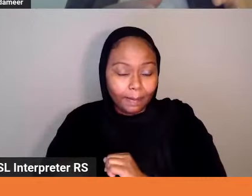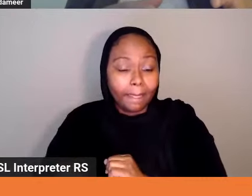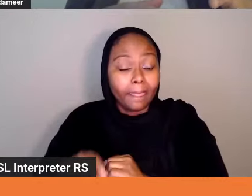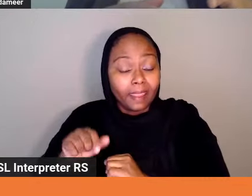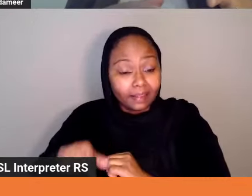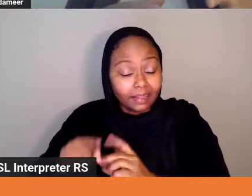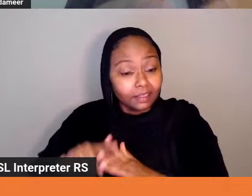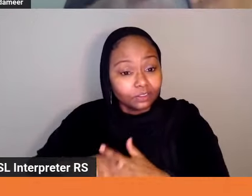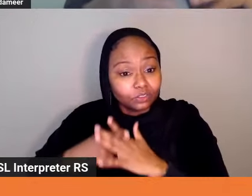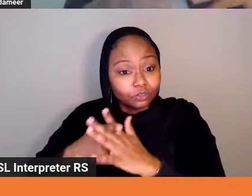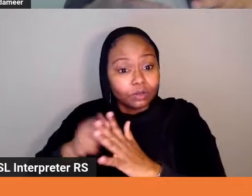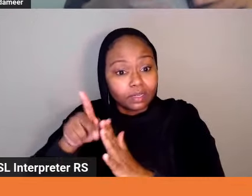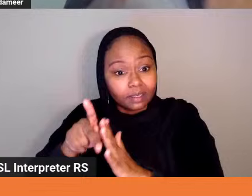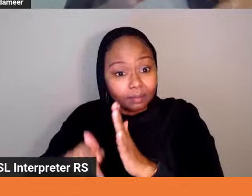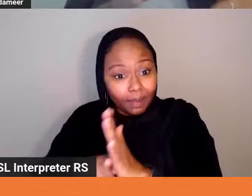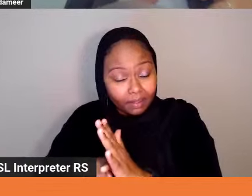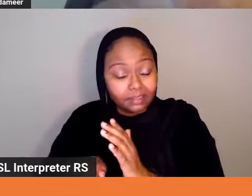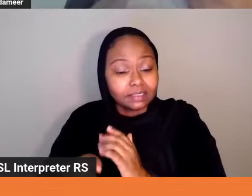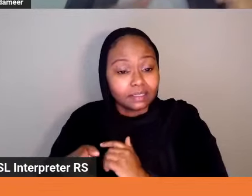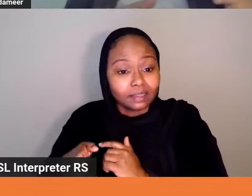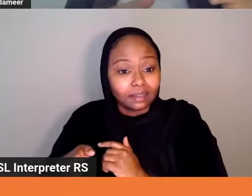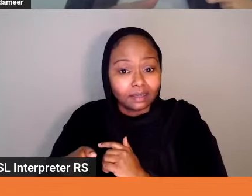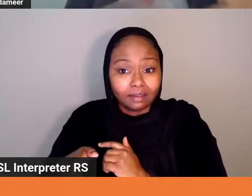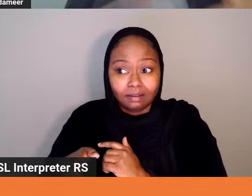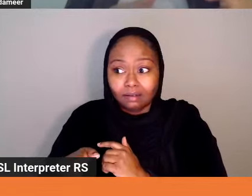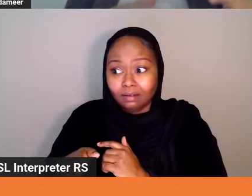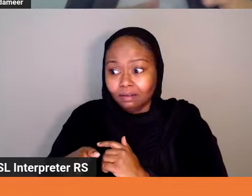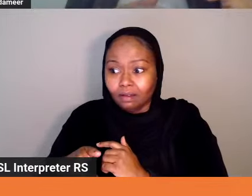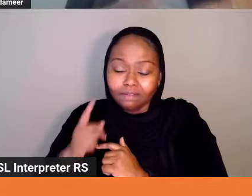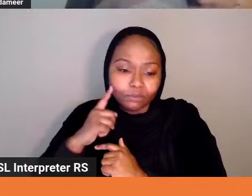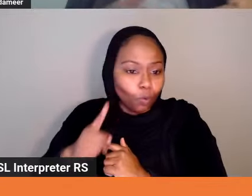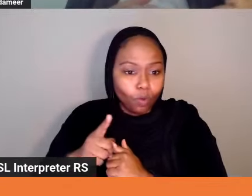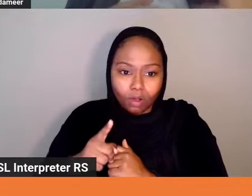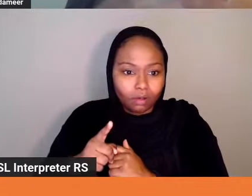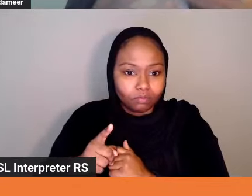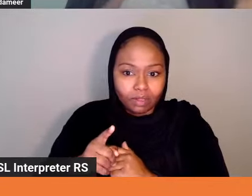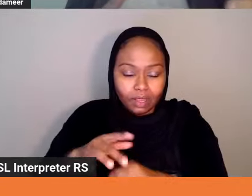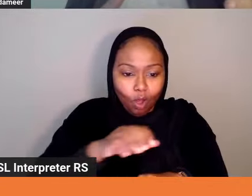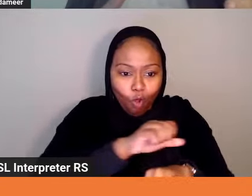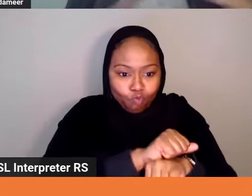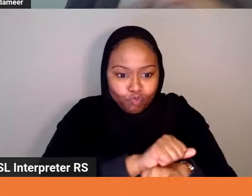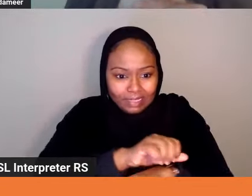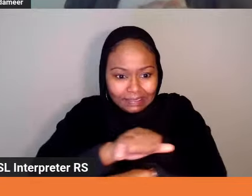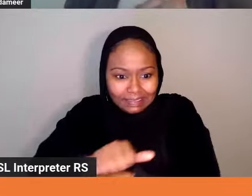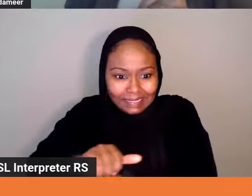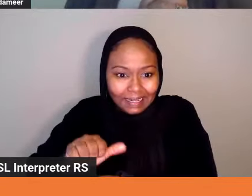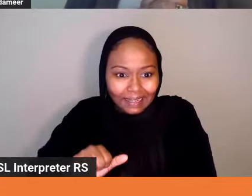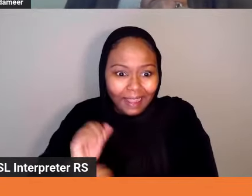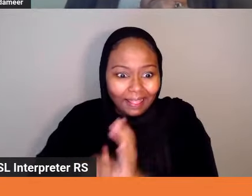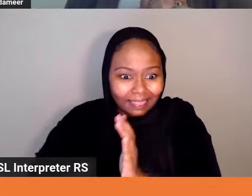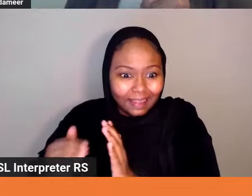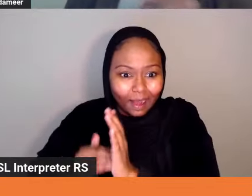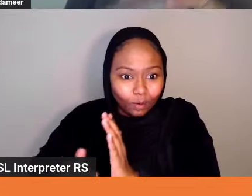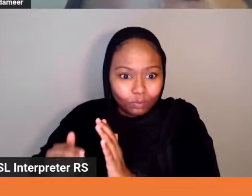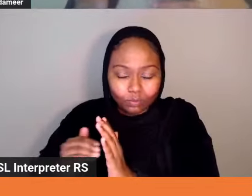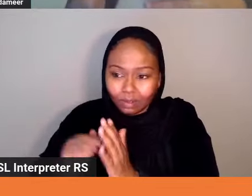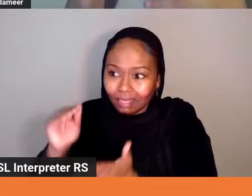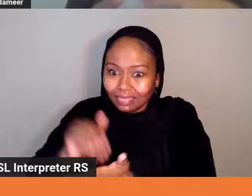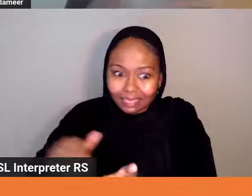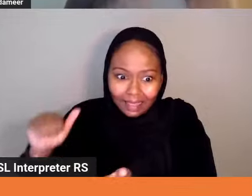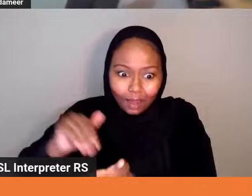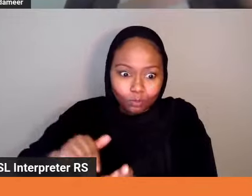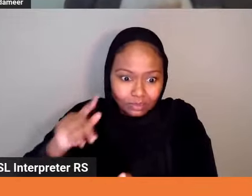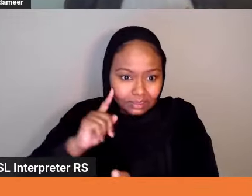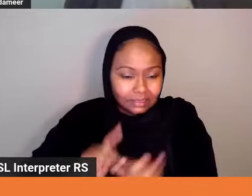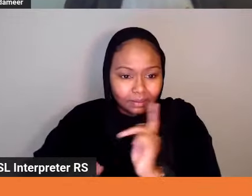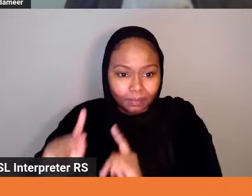administrative detention, arresting thousands without any judicial procedures, but